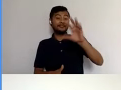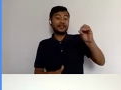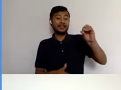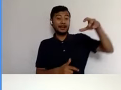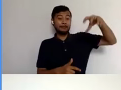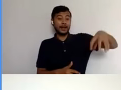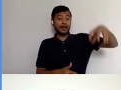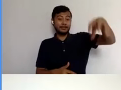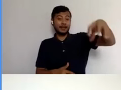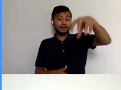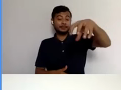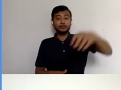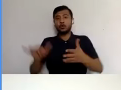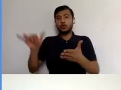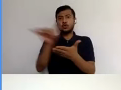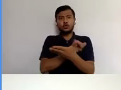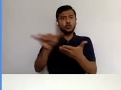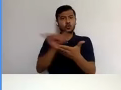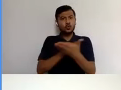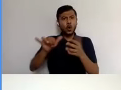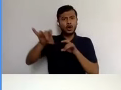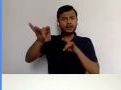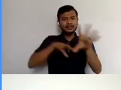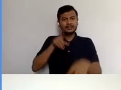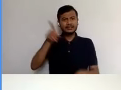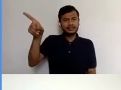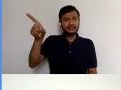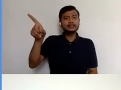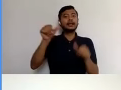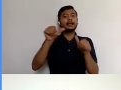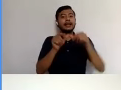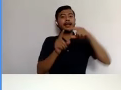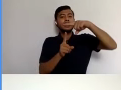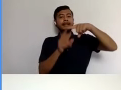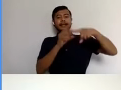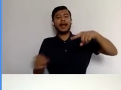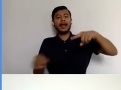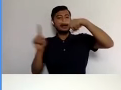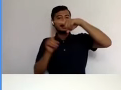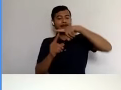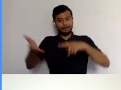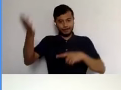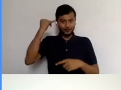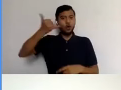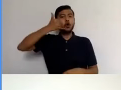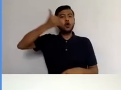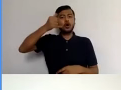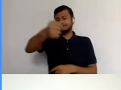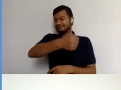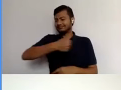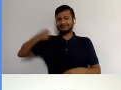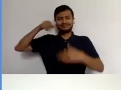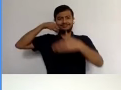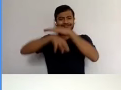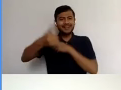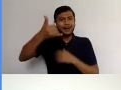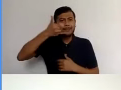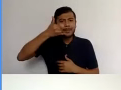traditionally AT&T phone booths, which are now obsolete, they've been replaced with digital signage that also have Wi-Fi.